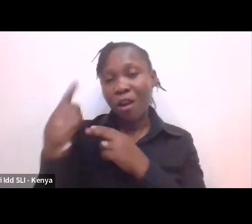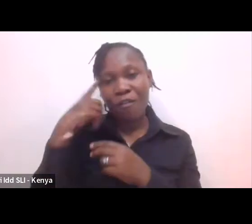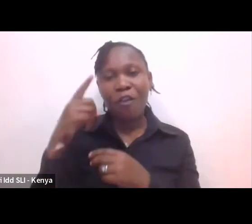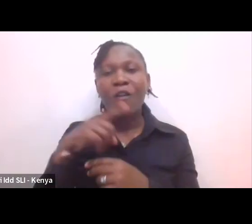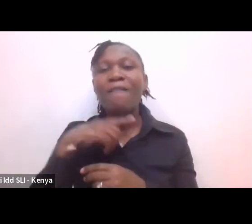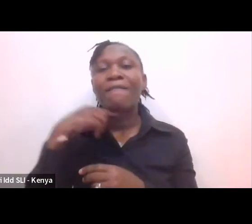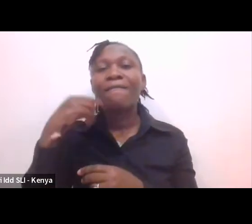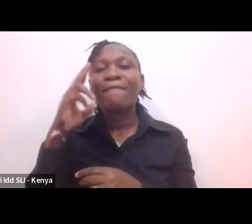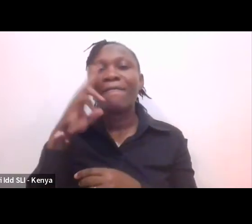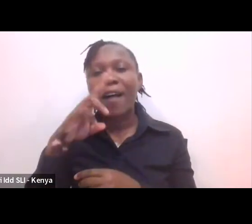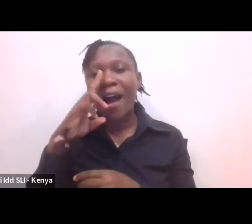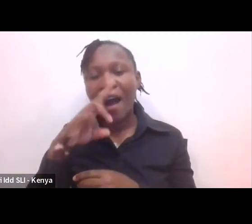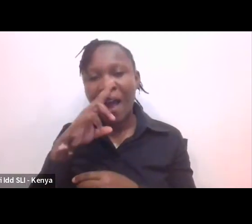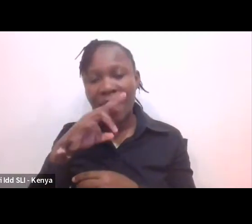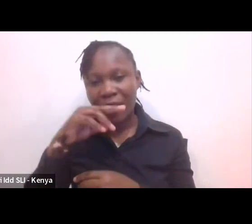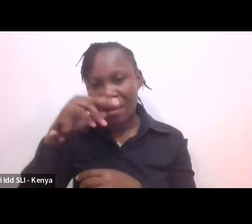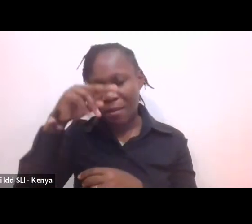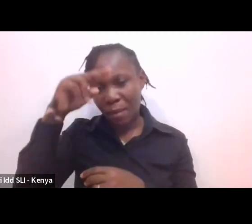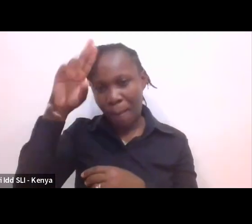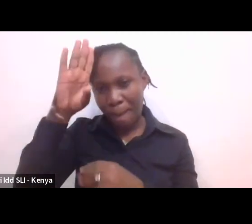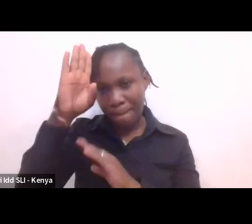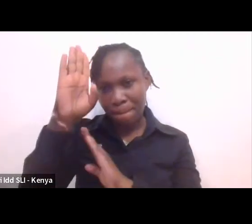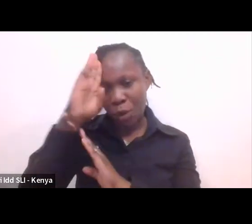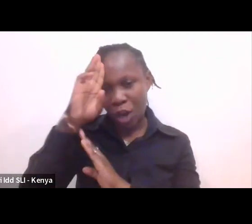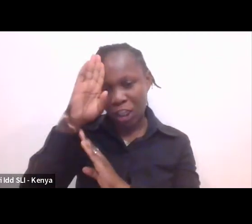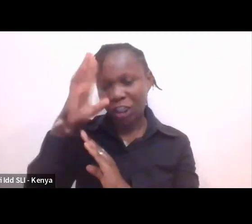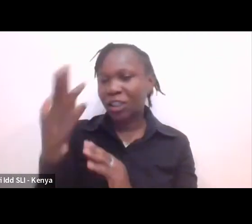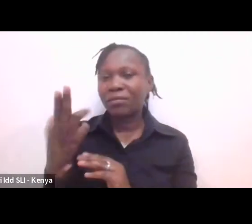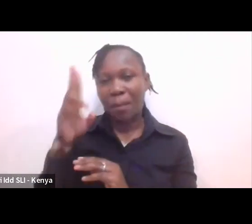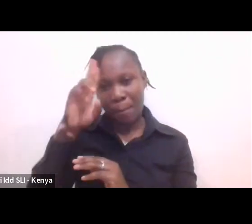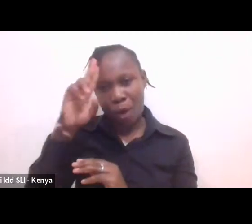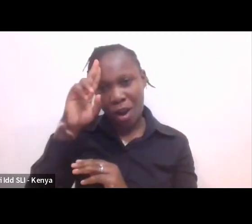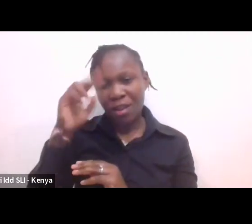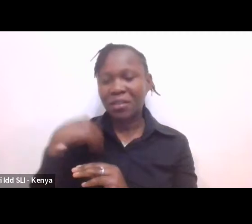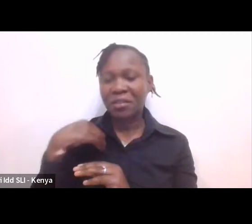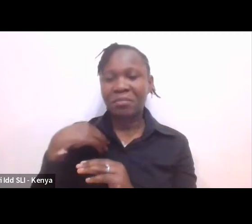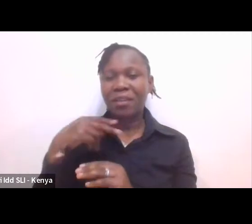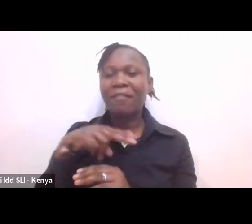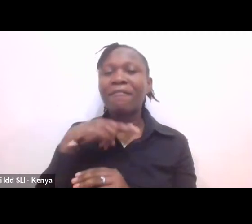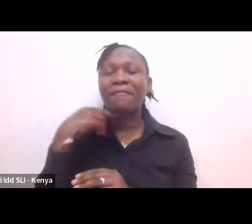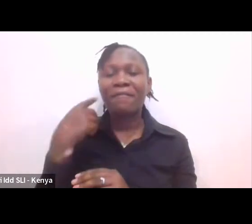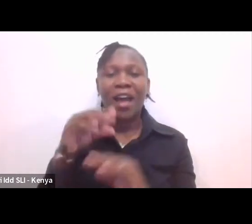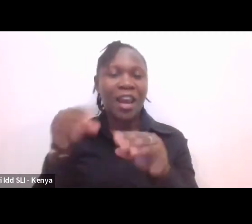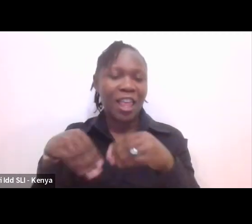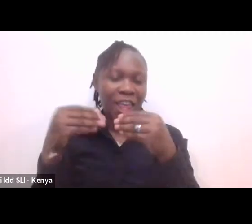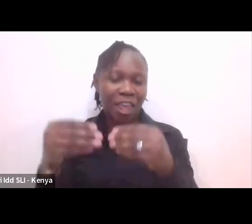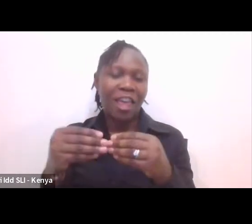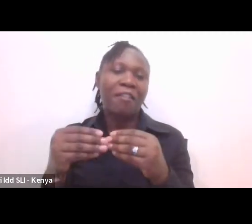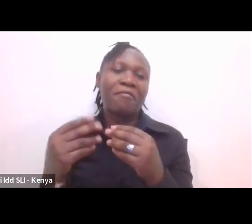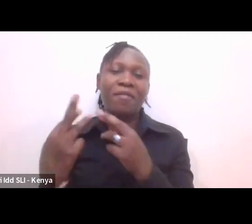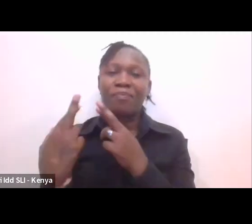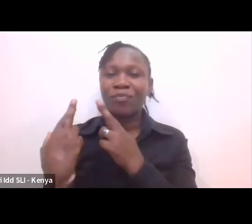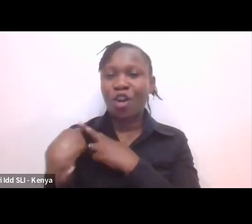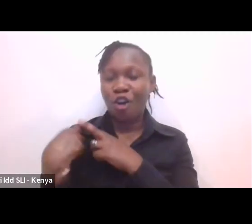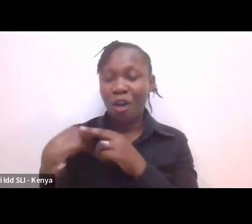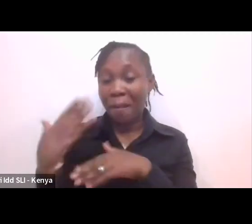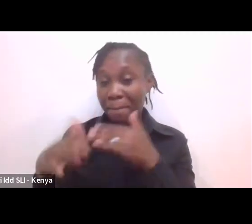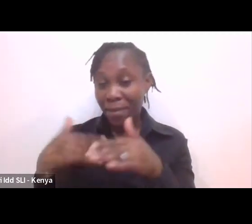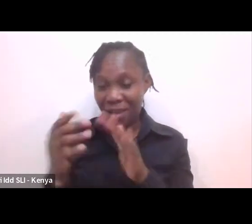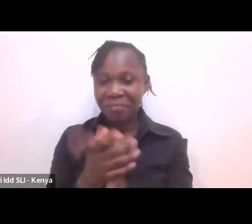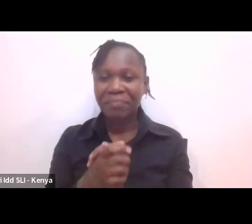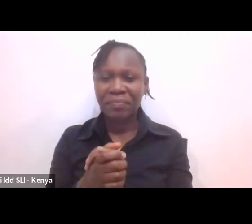Many of my very best actors over the years have been seriously dyslexic. He did brilliantly.